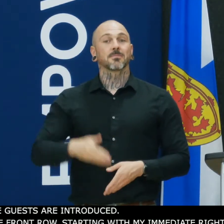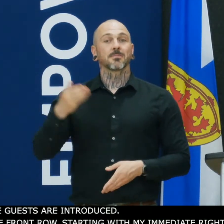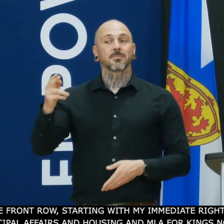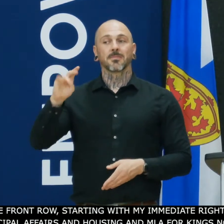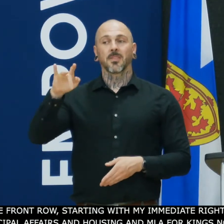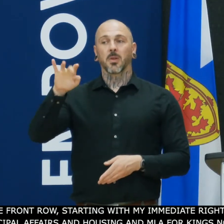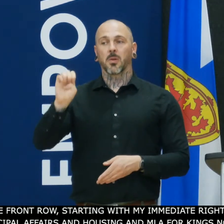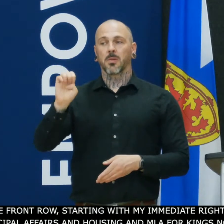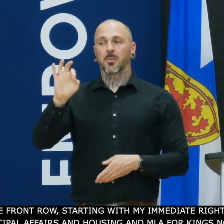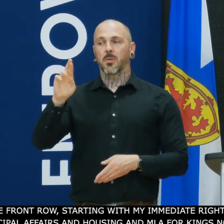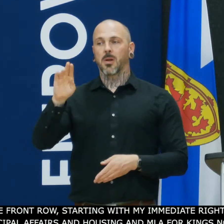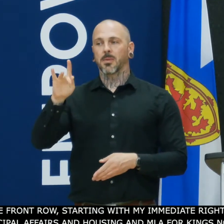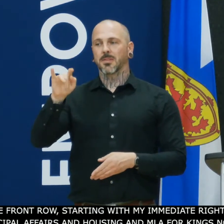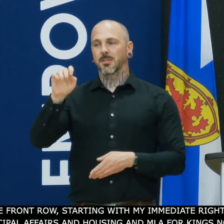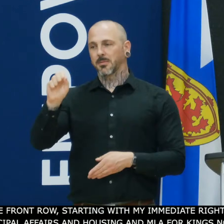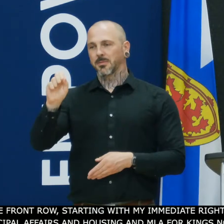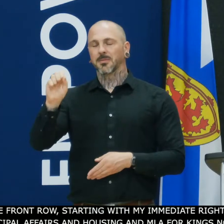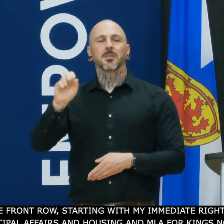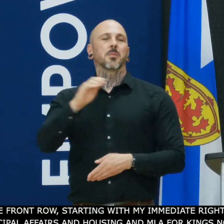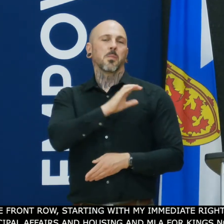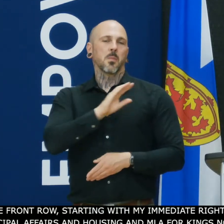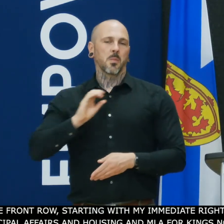Nicole Robinson, nscc Board Member.